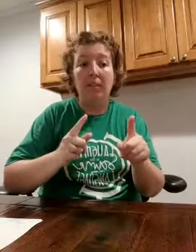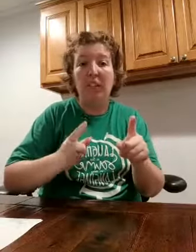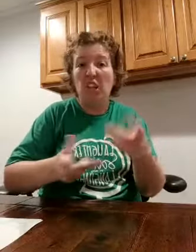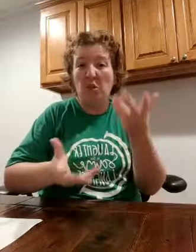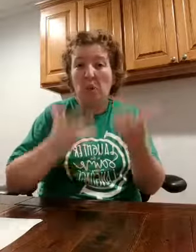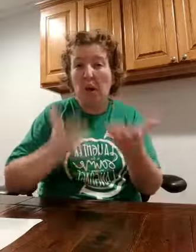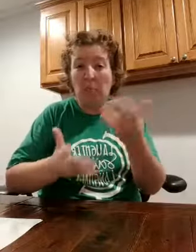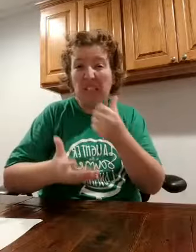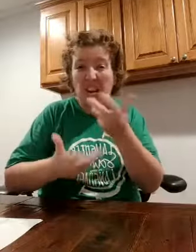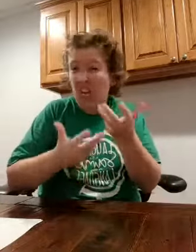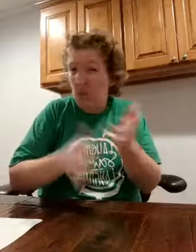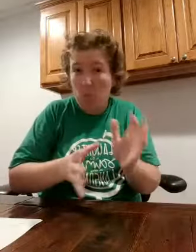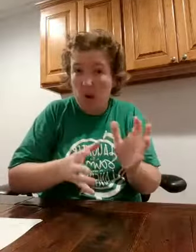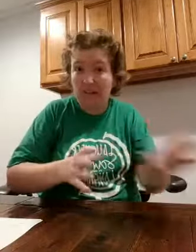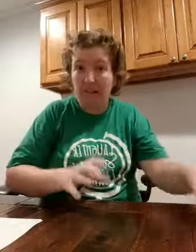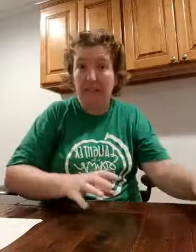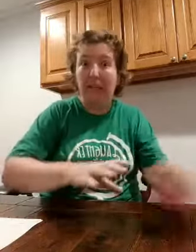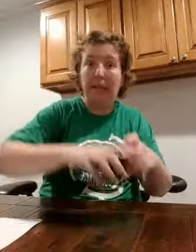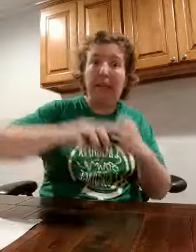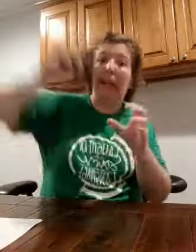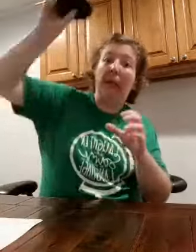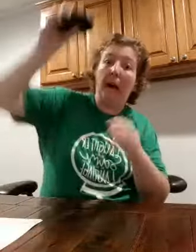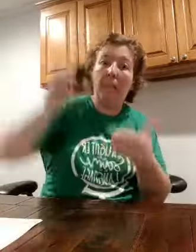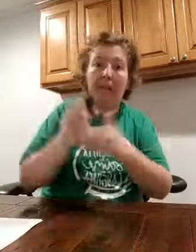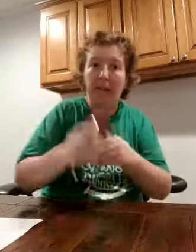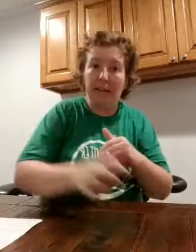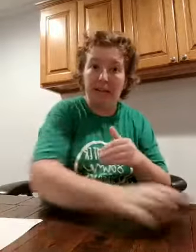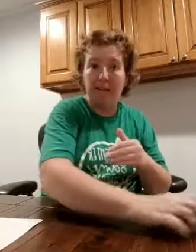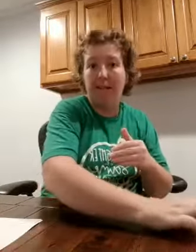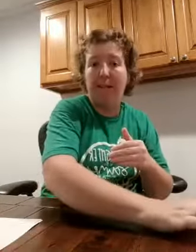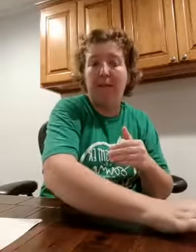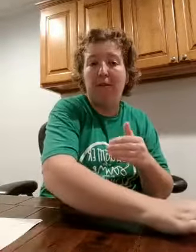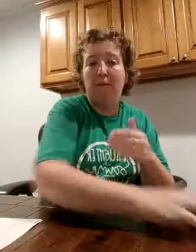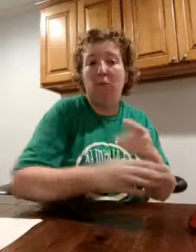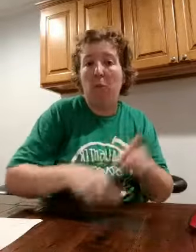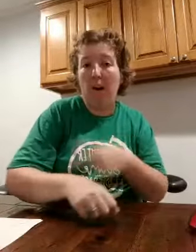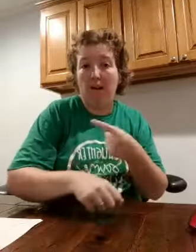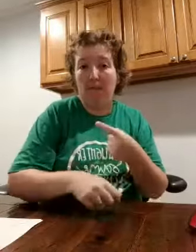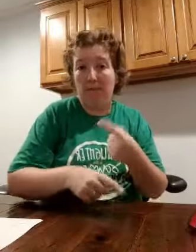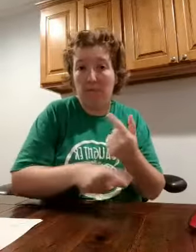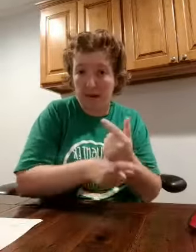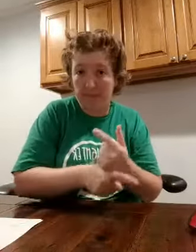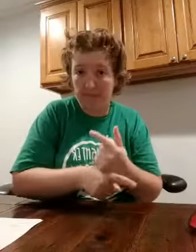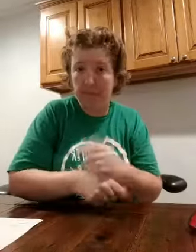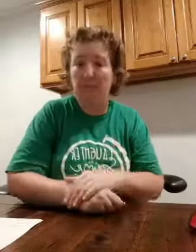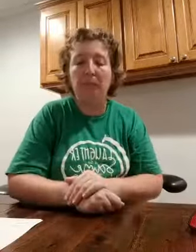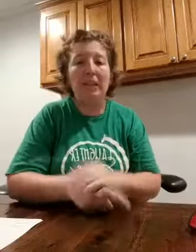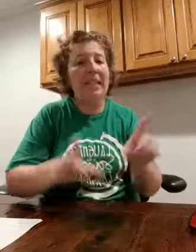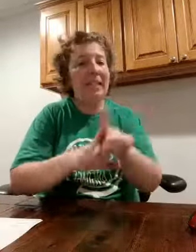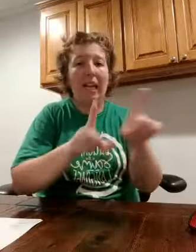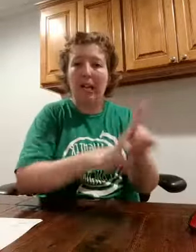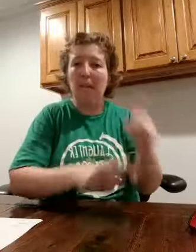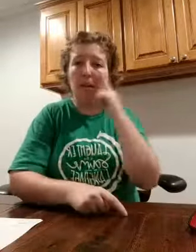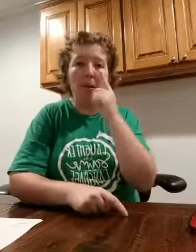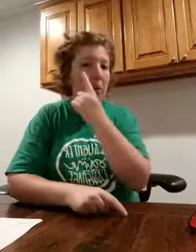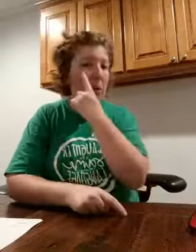you're probably not going to want to lift anything up again for a while, right? Same with your